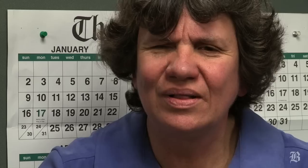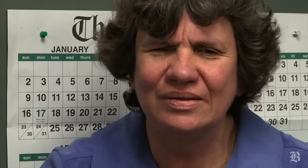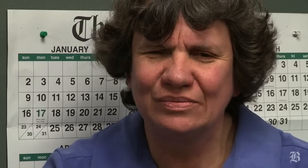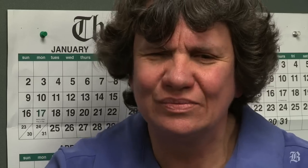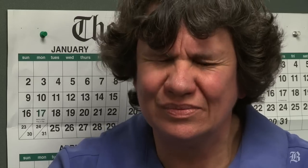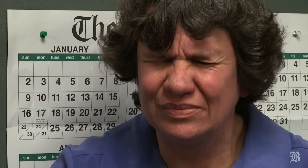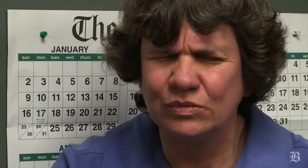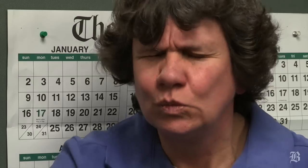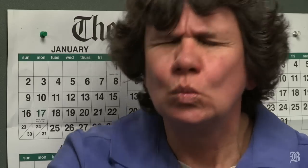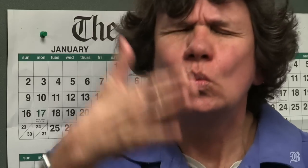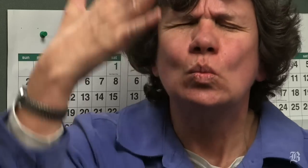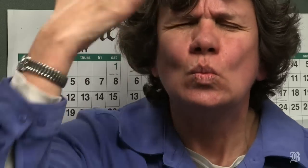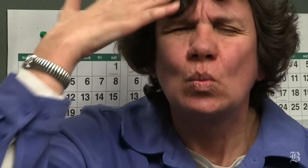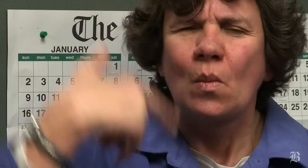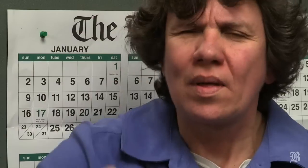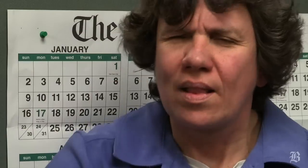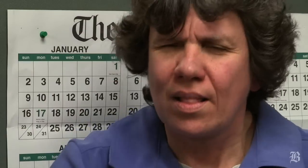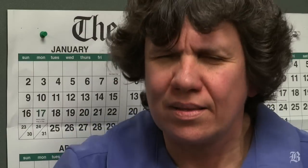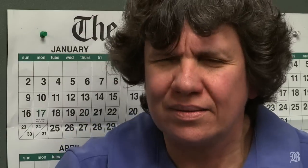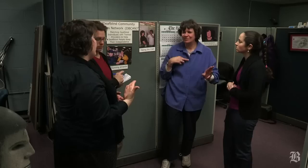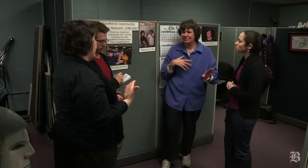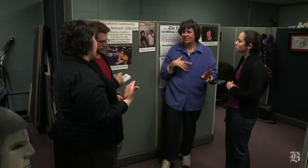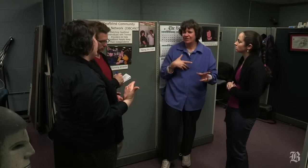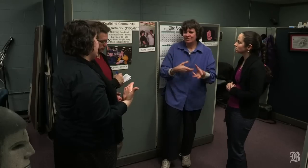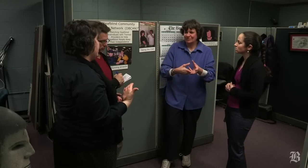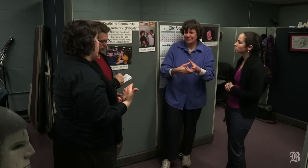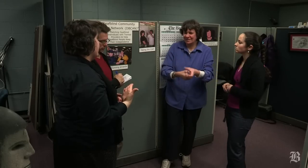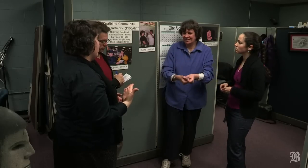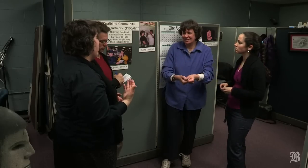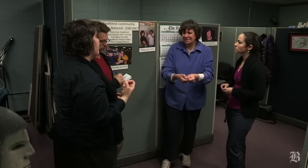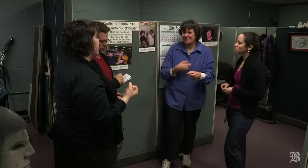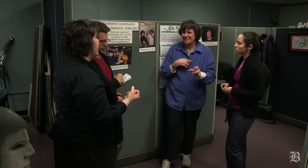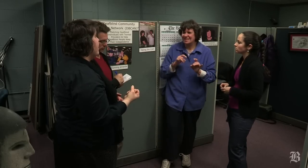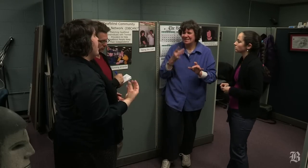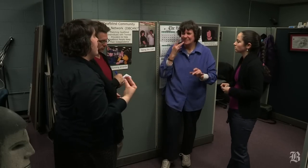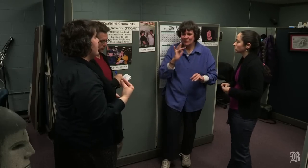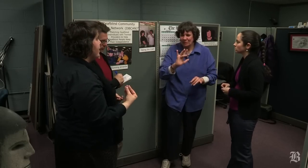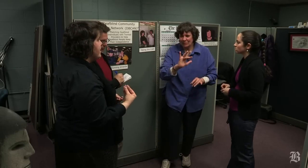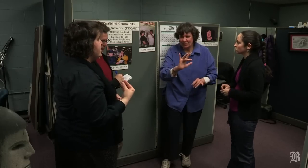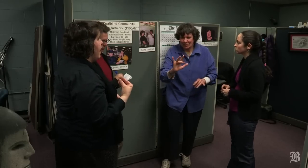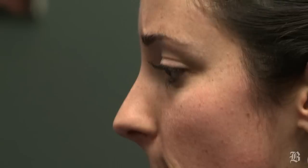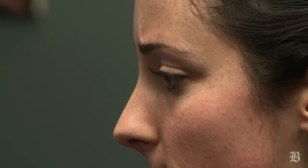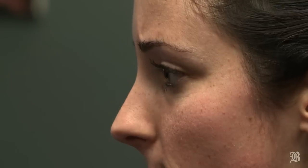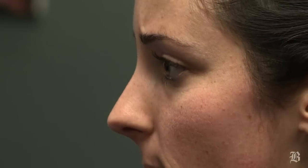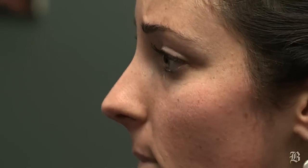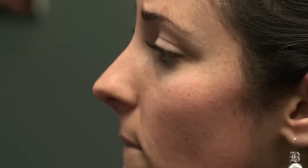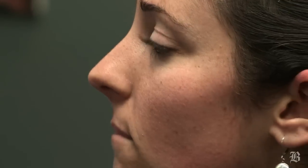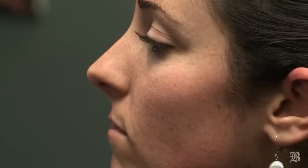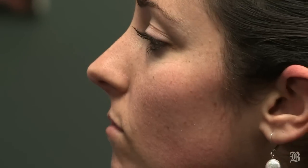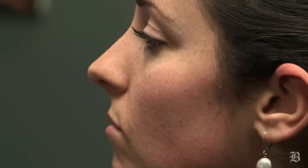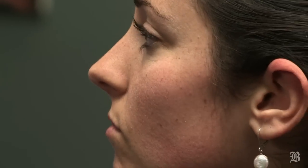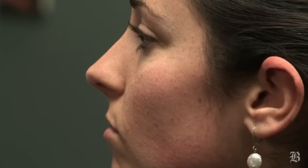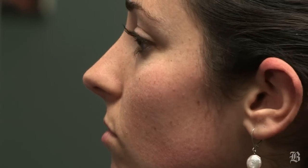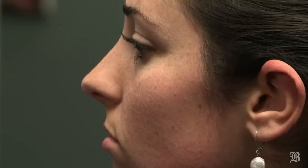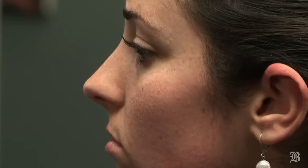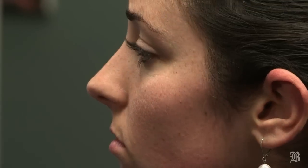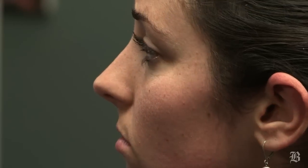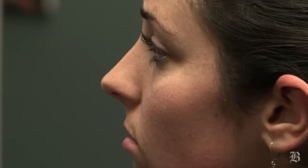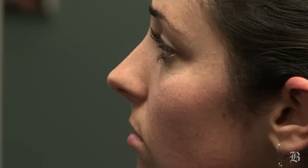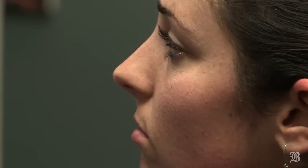My wife is gone for the weekend. I'm on my own, and I'm pretty stuck. So I really am lucky to have a provider who I trust, because it would